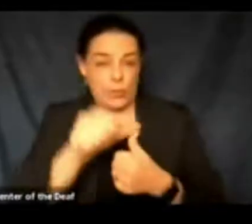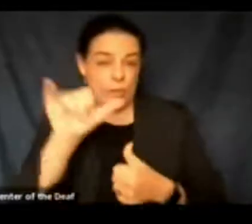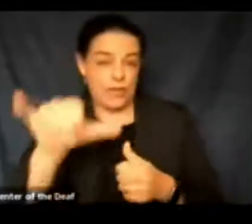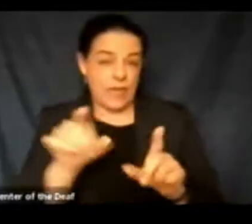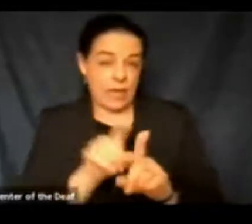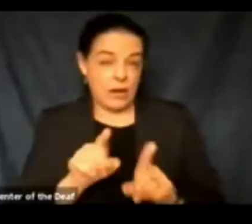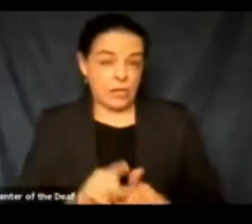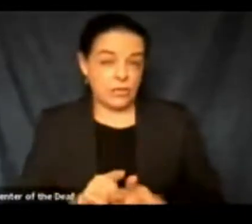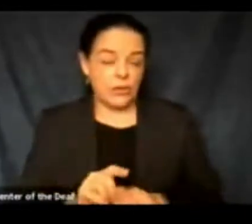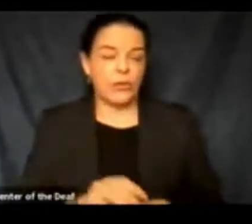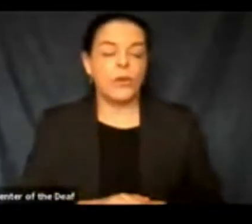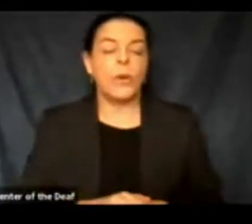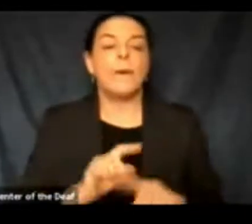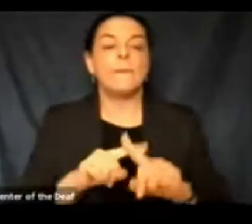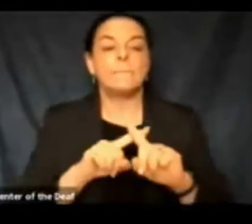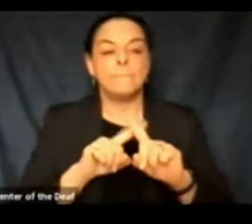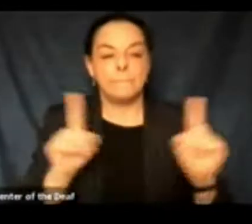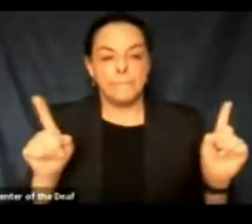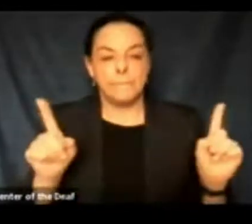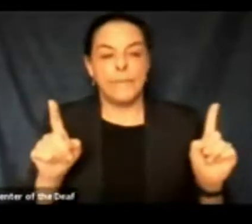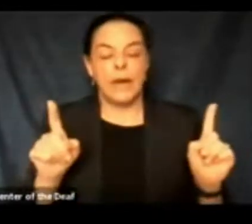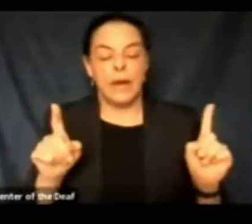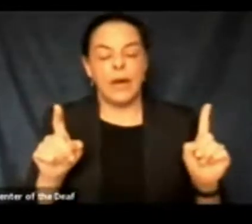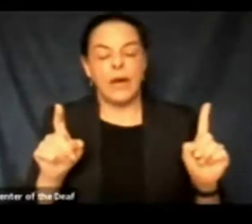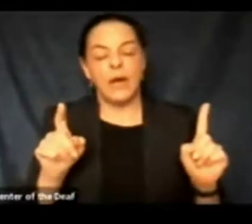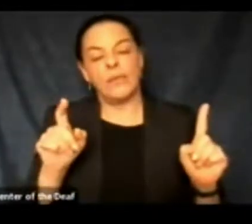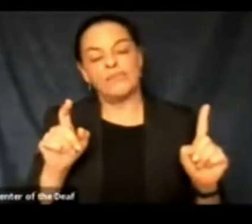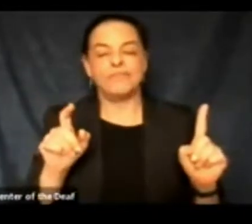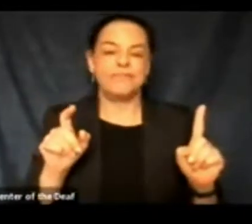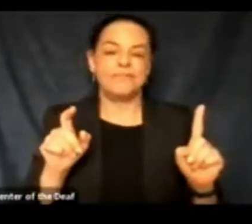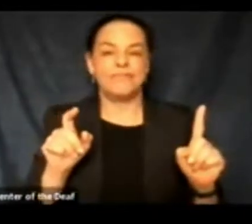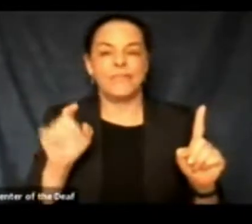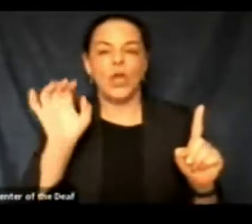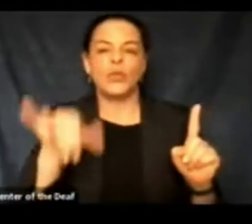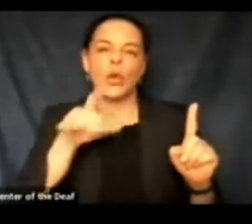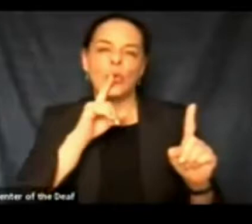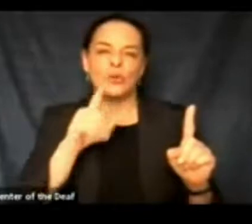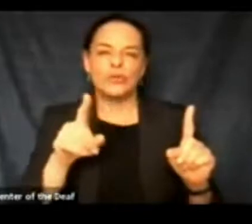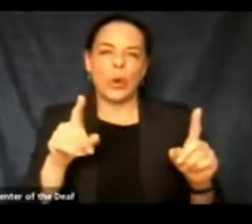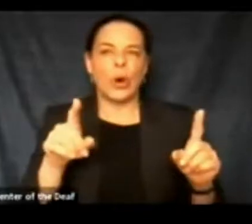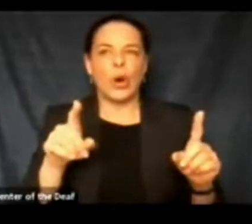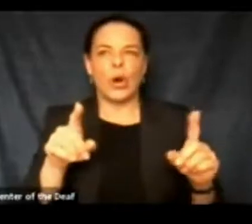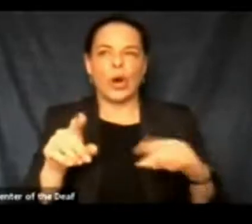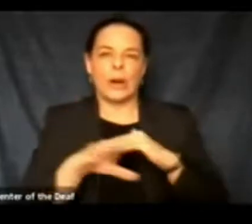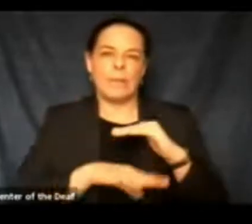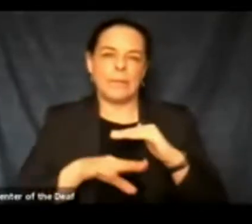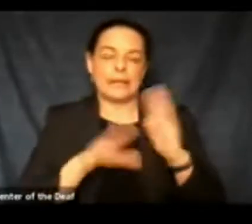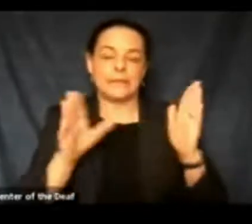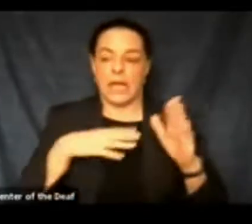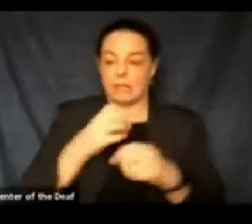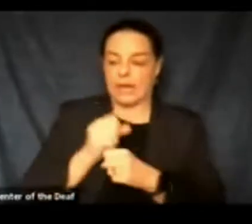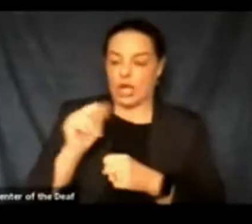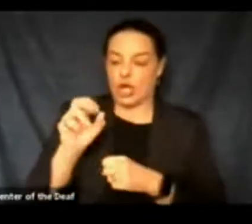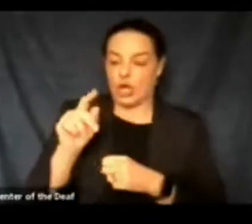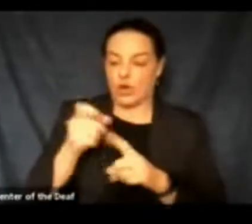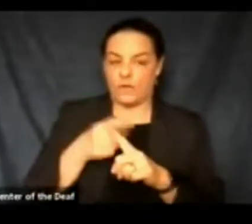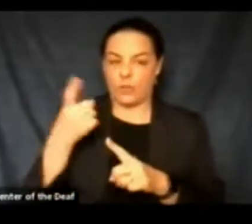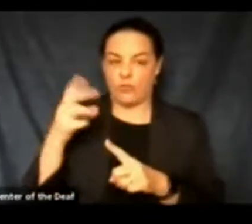well. But those are kind of the parameters right now. I'm getting a note from Dr. B, so I want to make